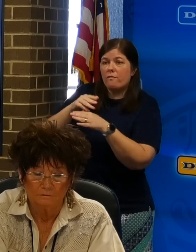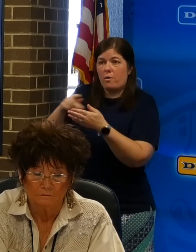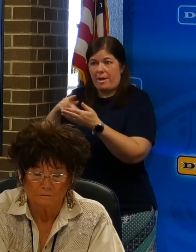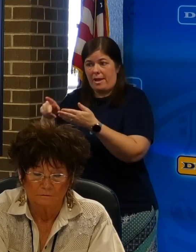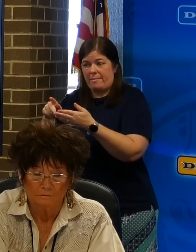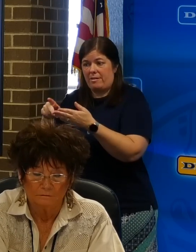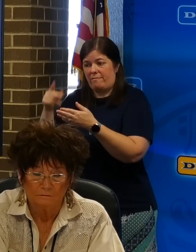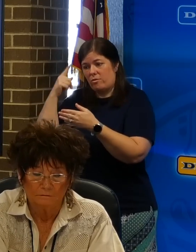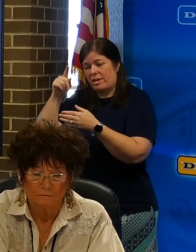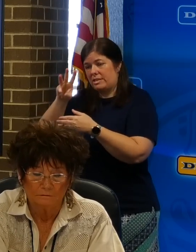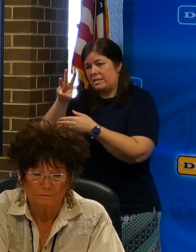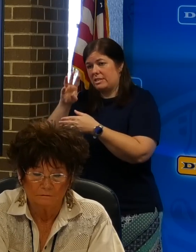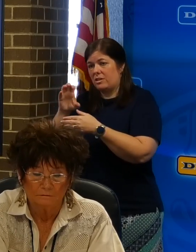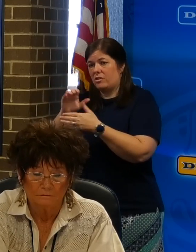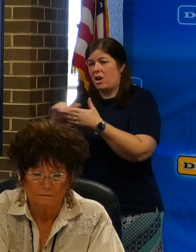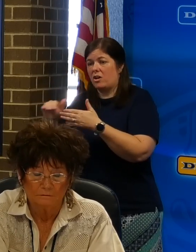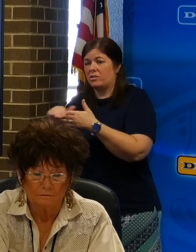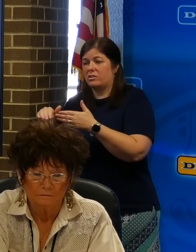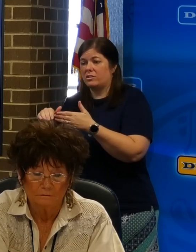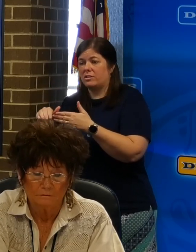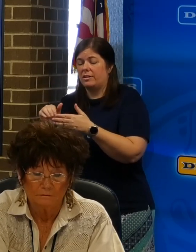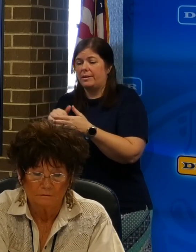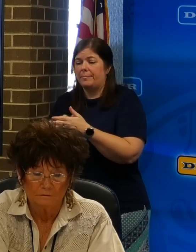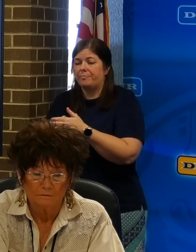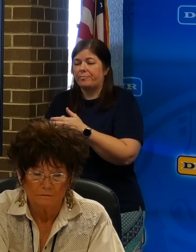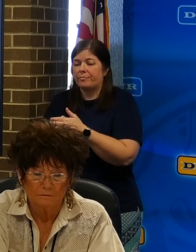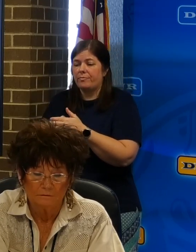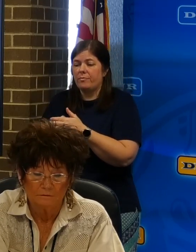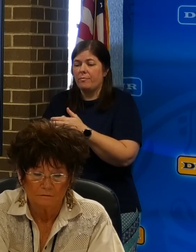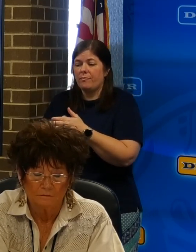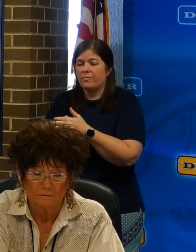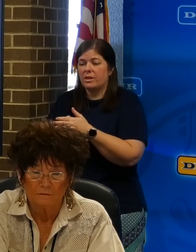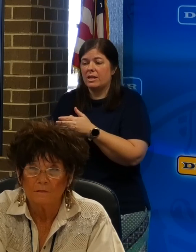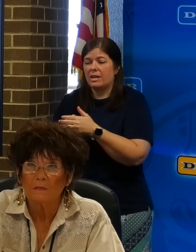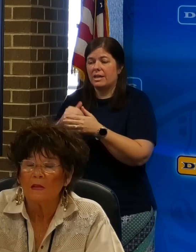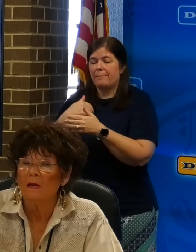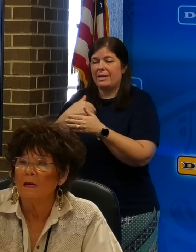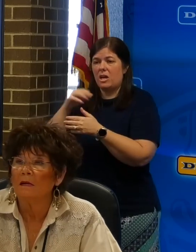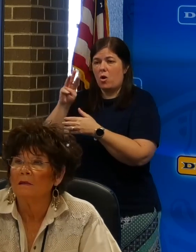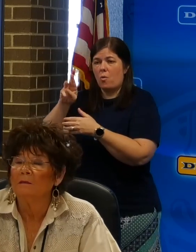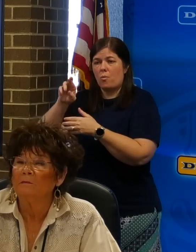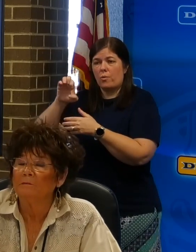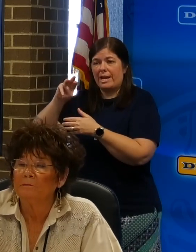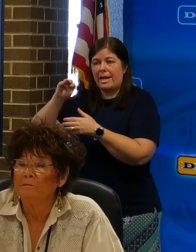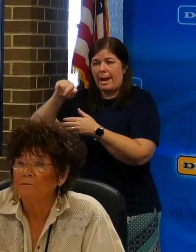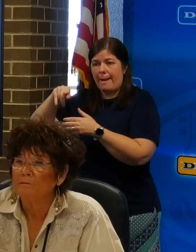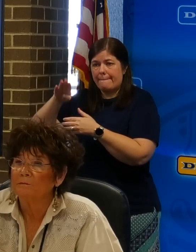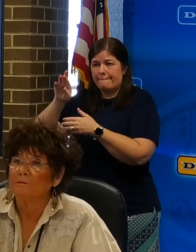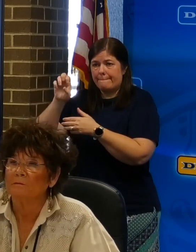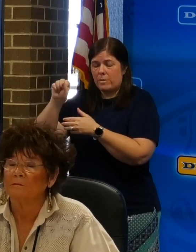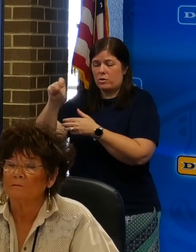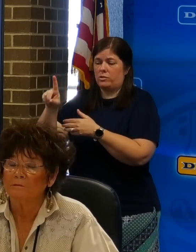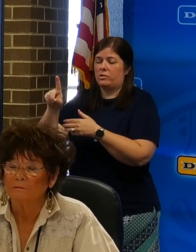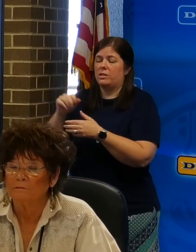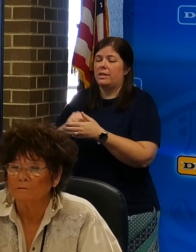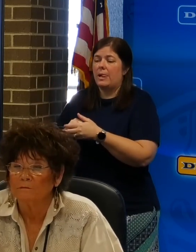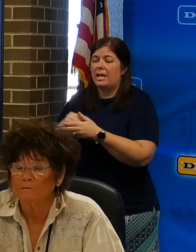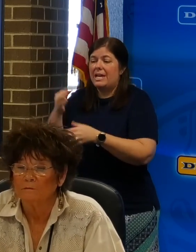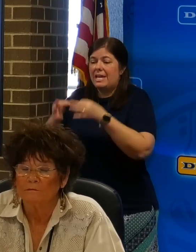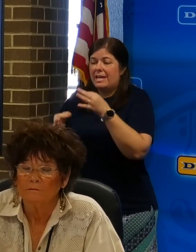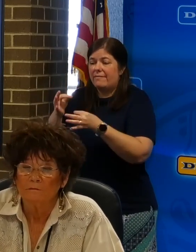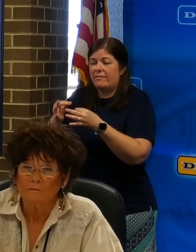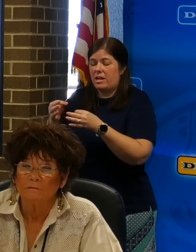weekly stimulus reimbursed for the overpayment? The answer is yes. So if an individual owes $200 in an